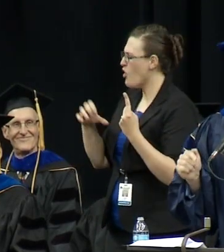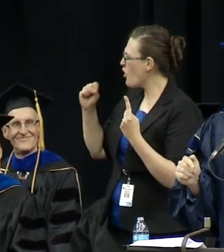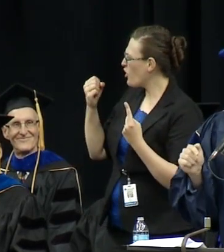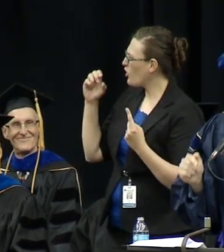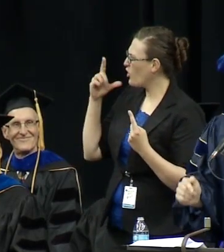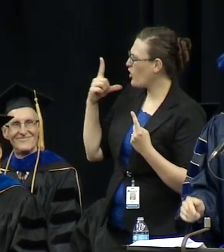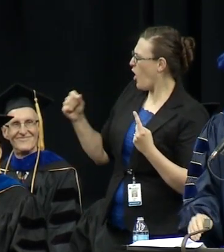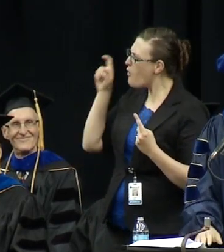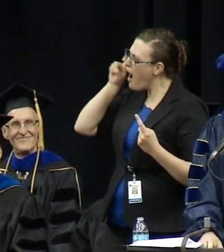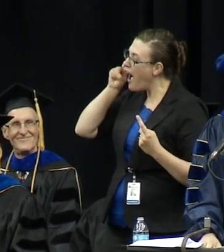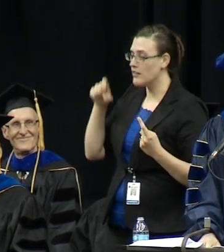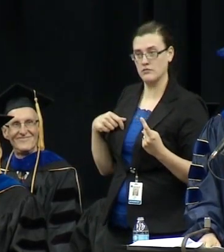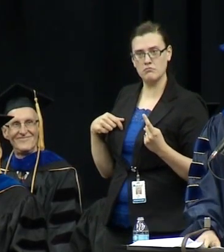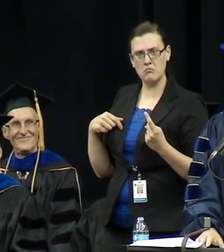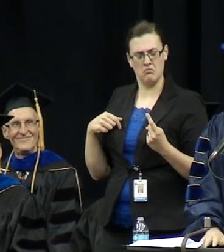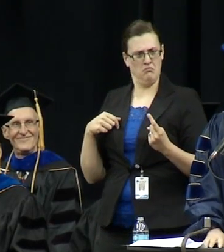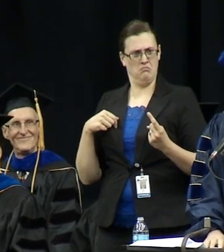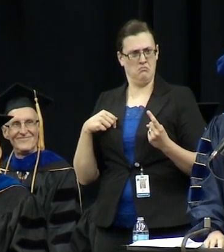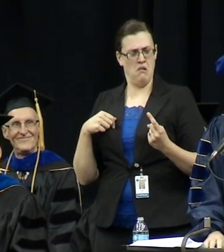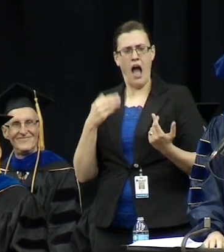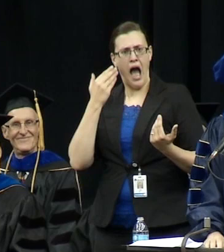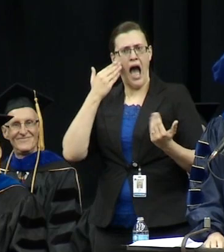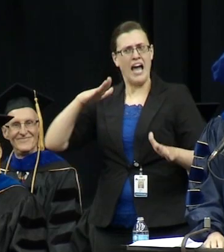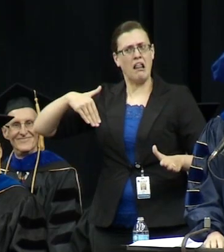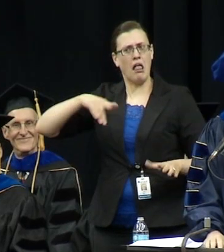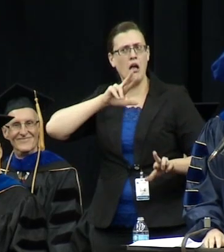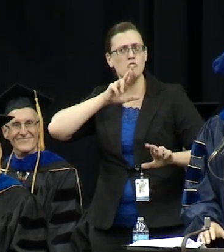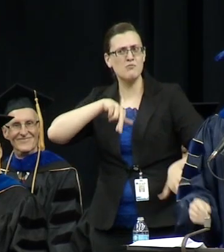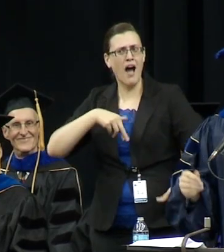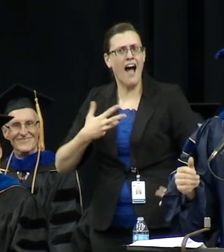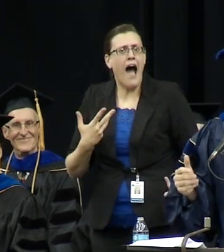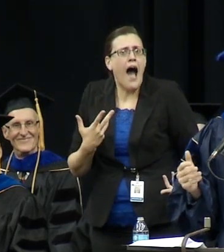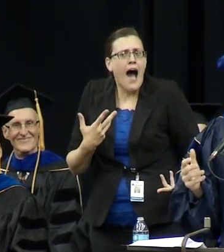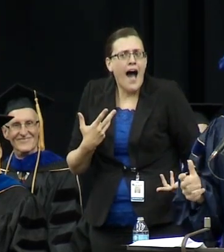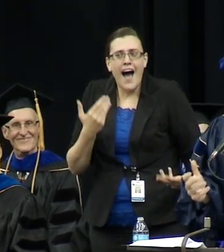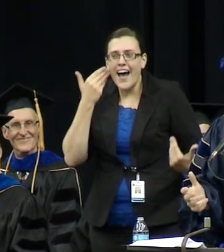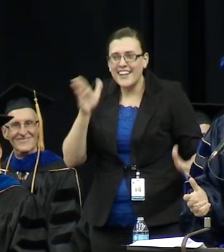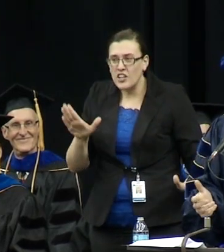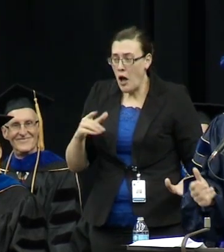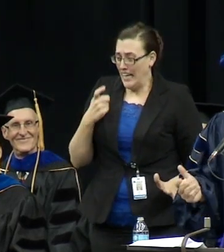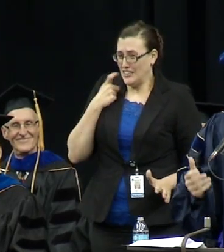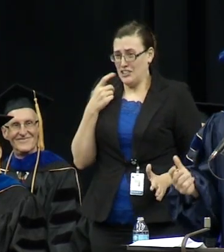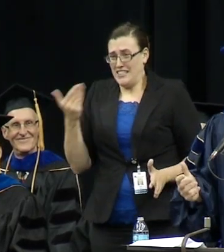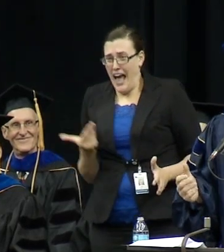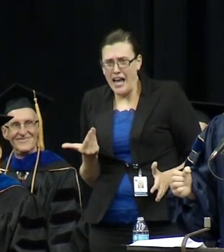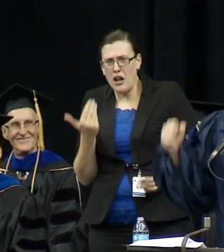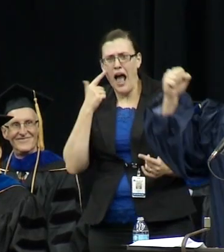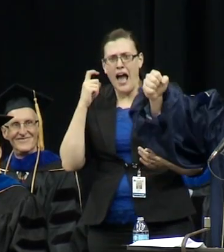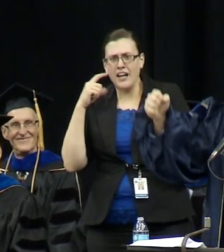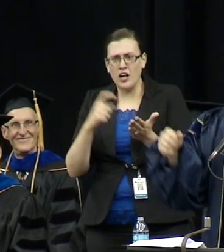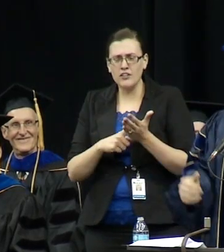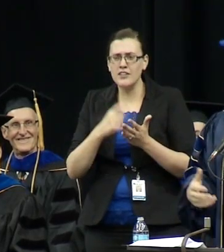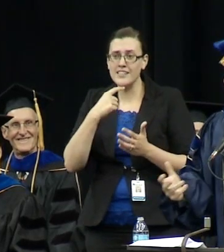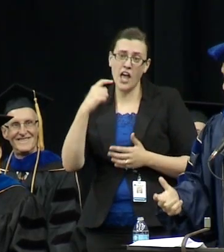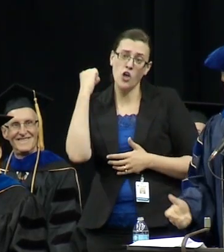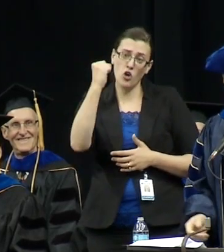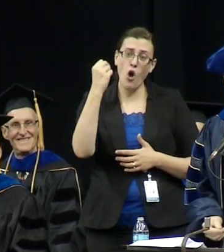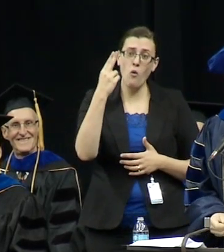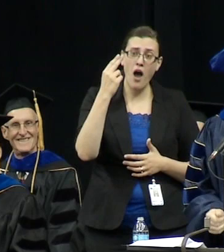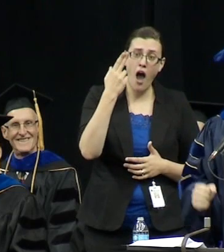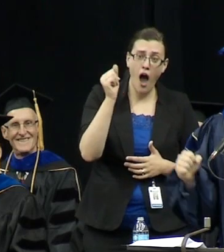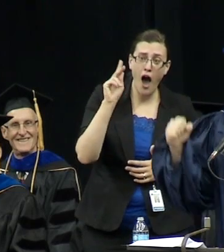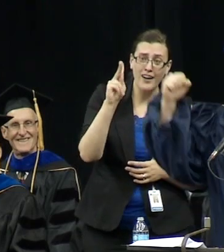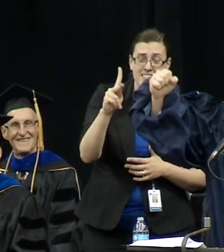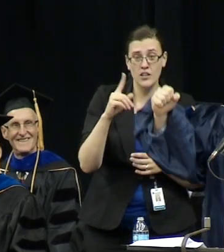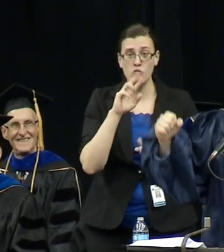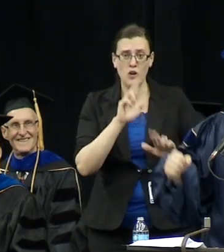And I didn't yet know the proper response. I had just been hired, and I didn't know to say, "Go Hawks," in response,